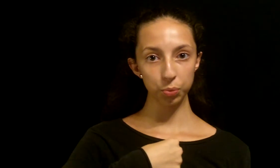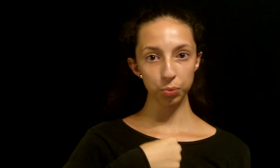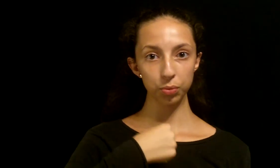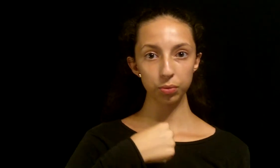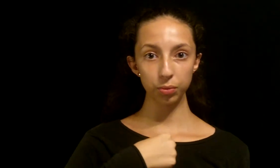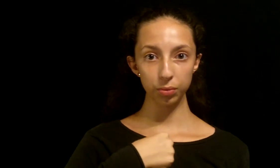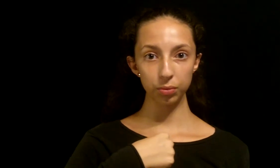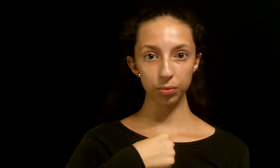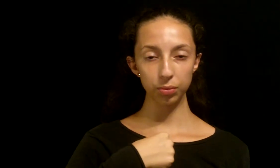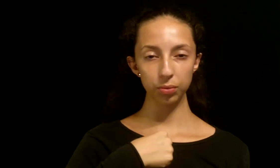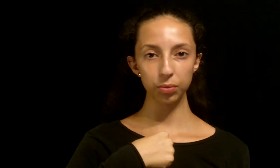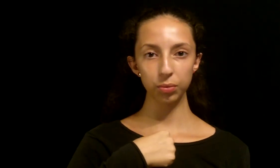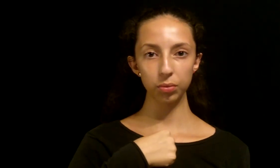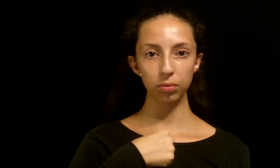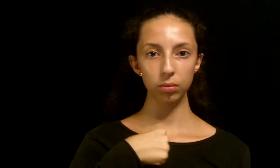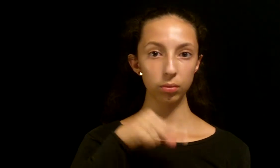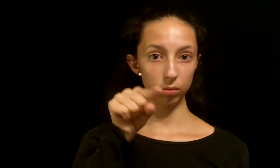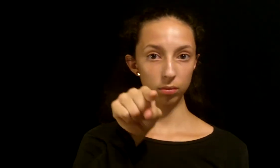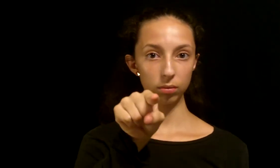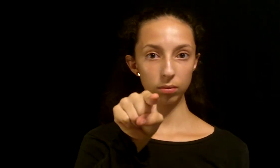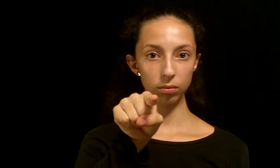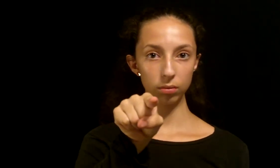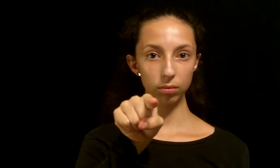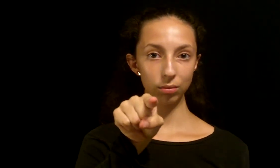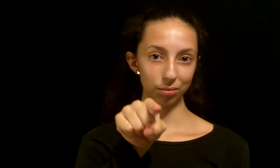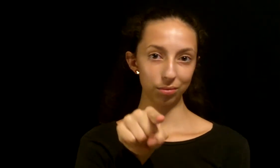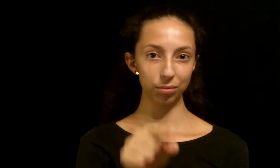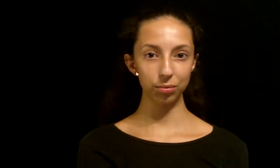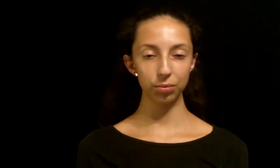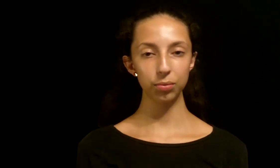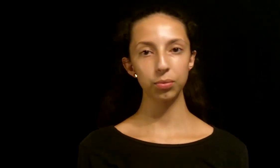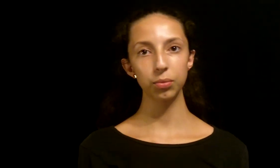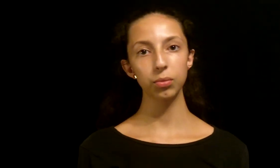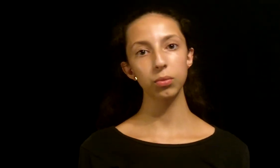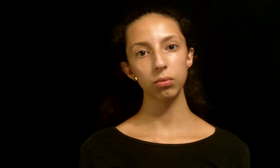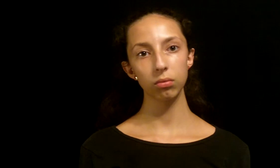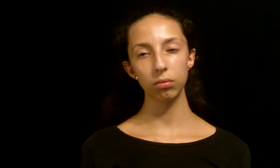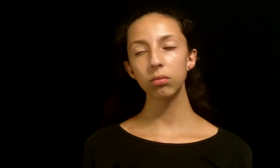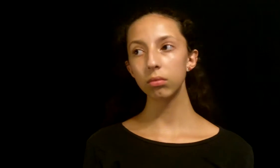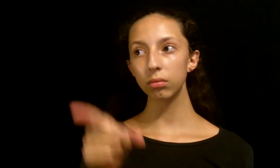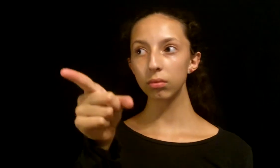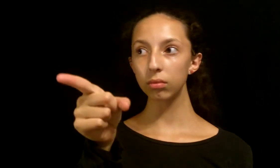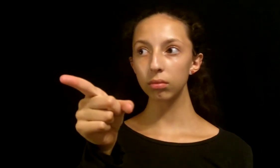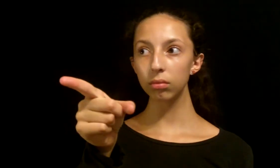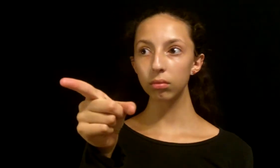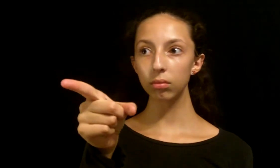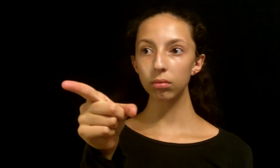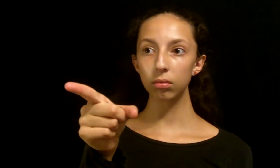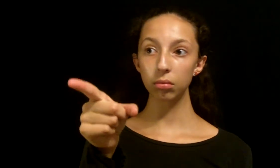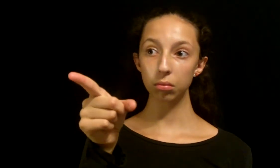I. When I point to you, it's you. I can point over there, it's him or her or